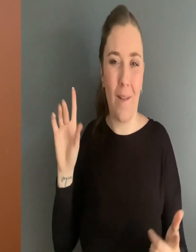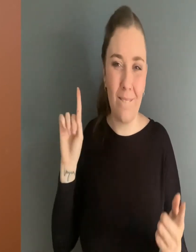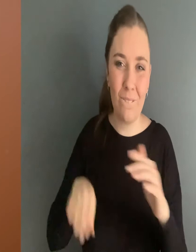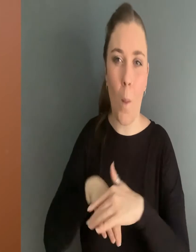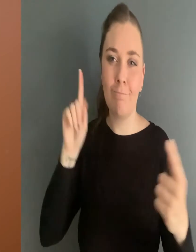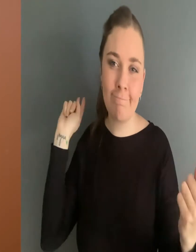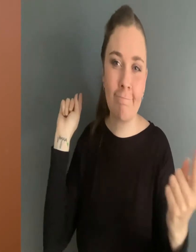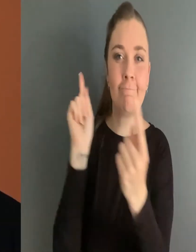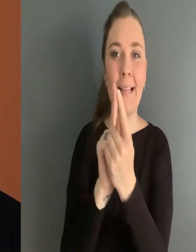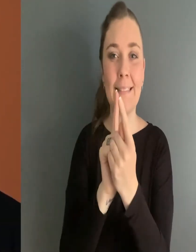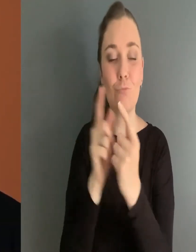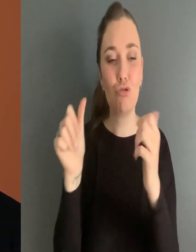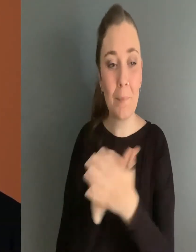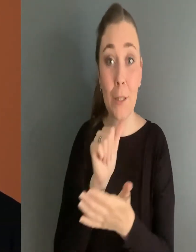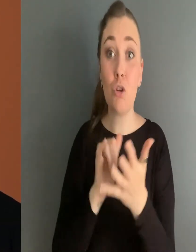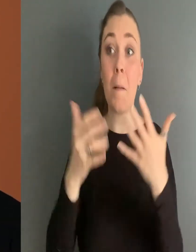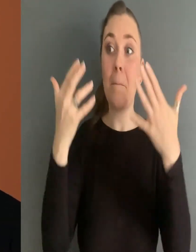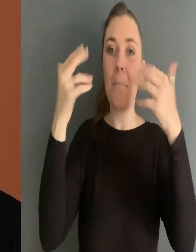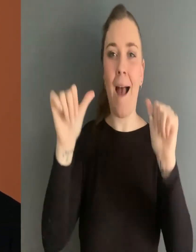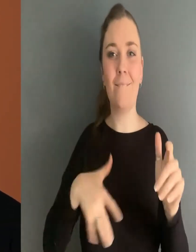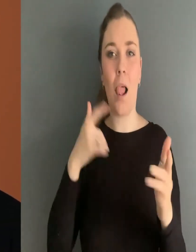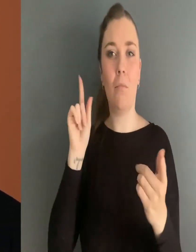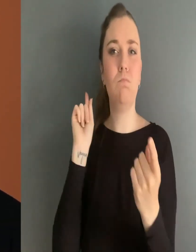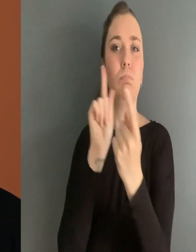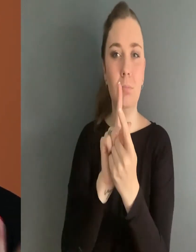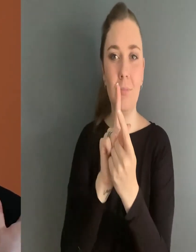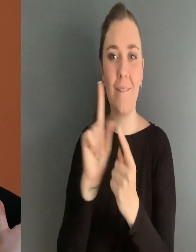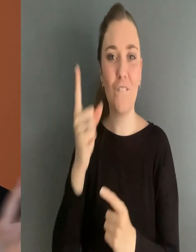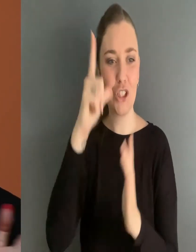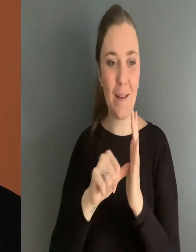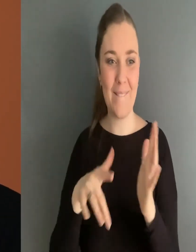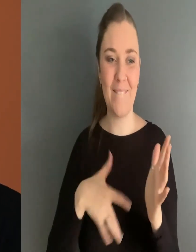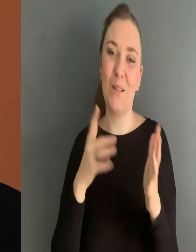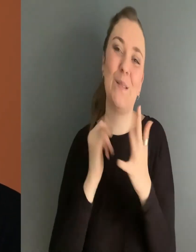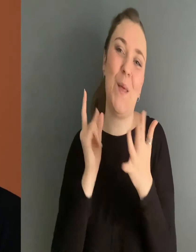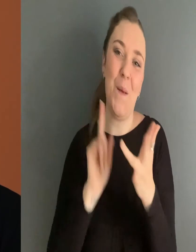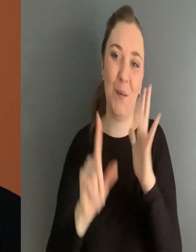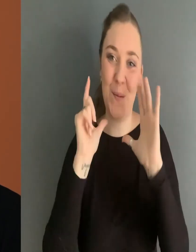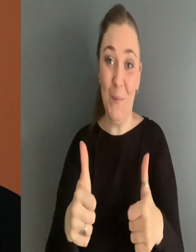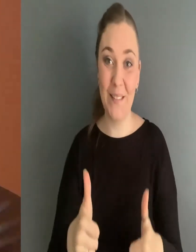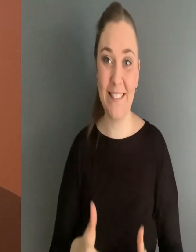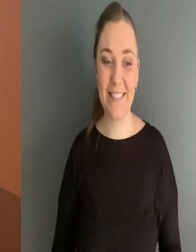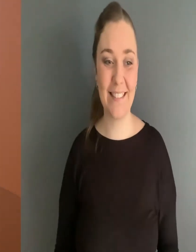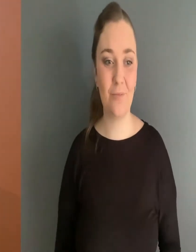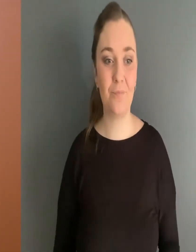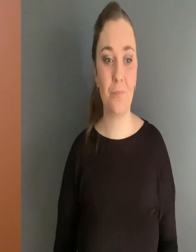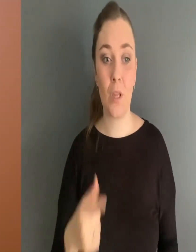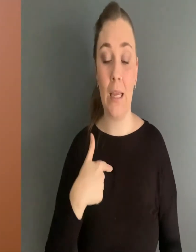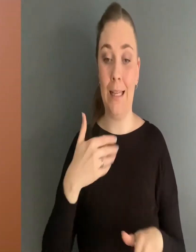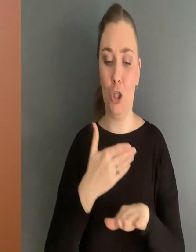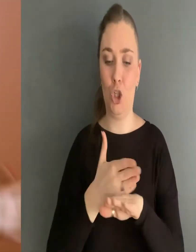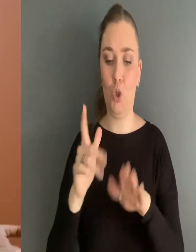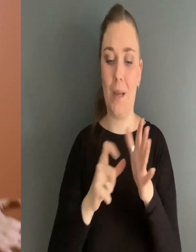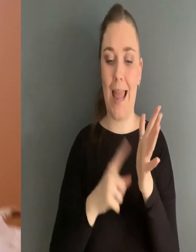before, so to actually meet them for the first time, it was so good. I was in New Caledonia